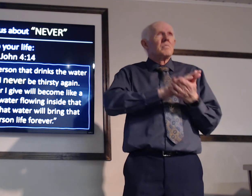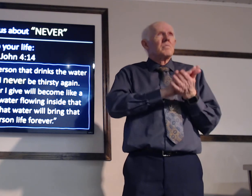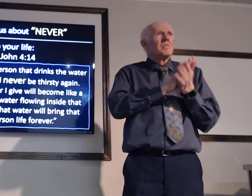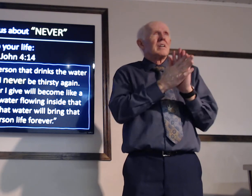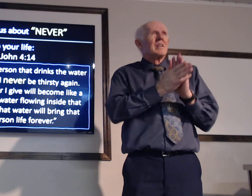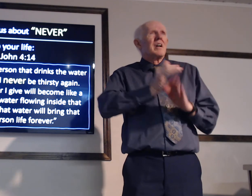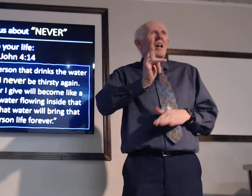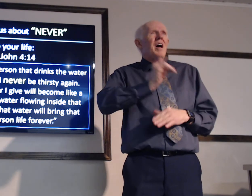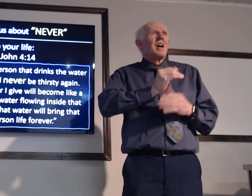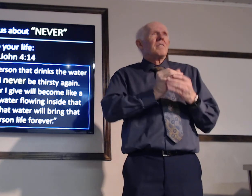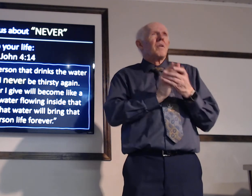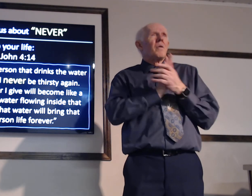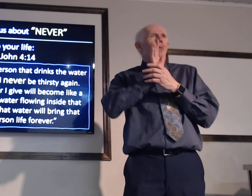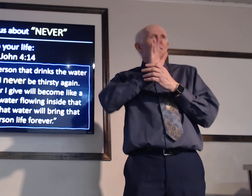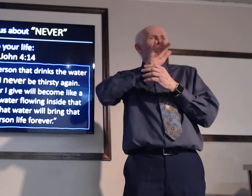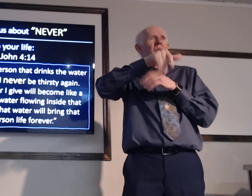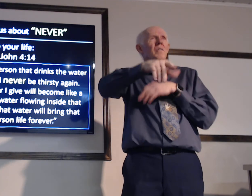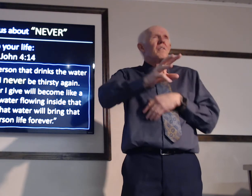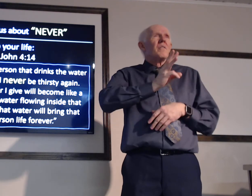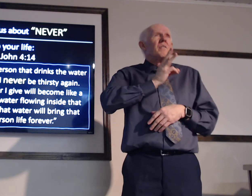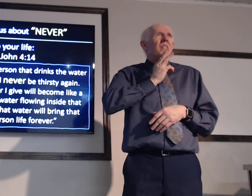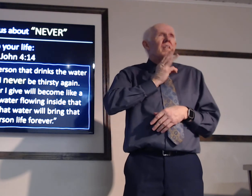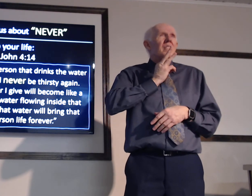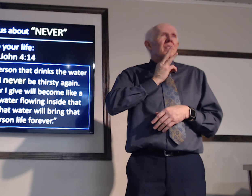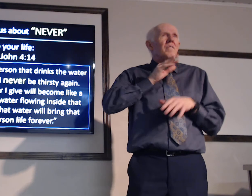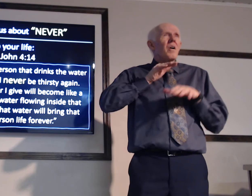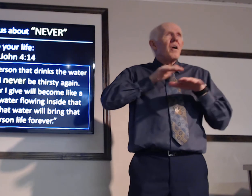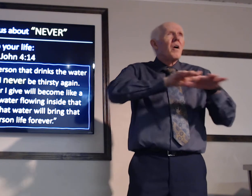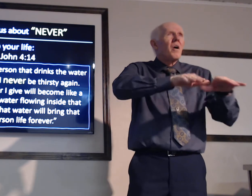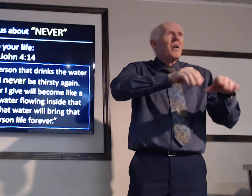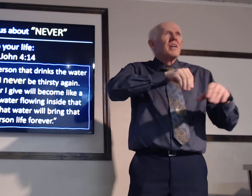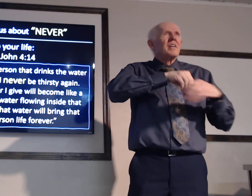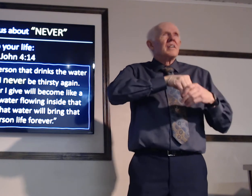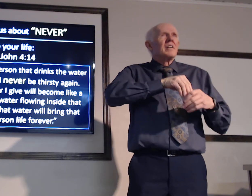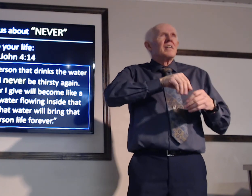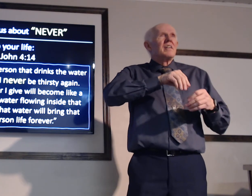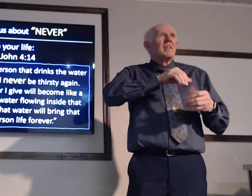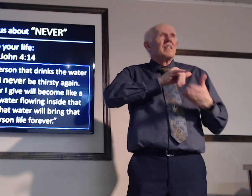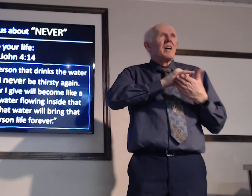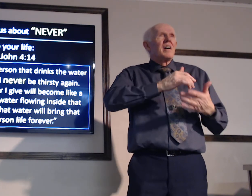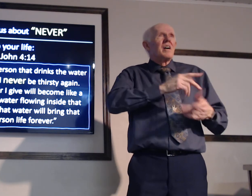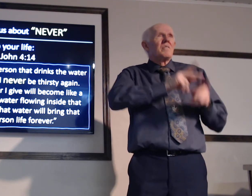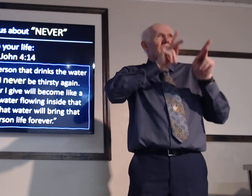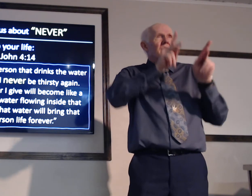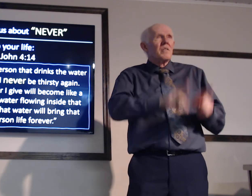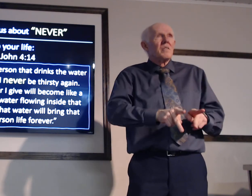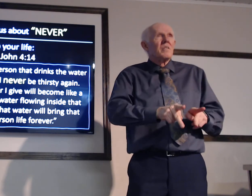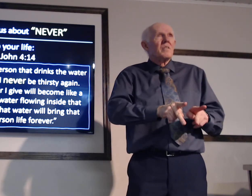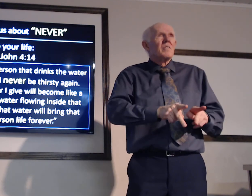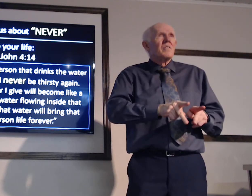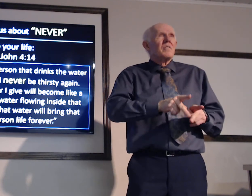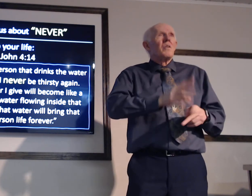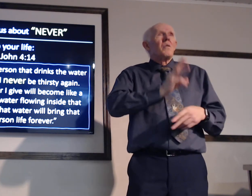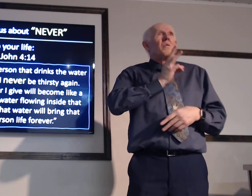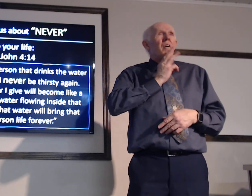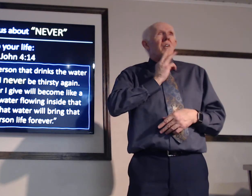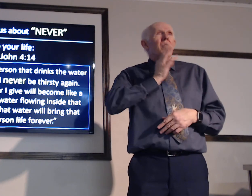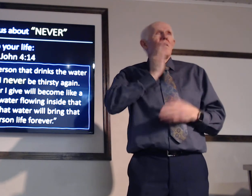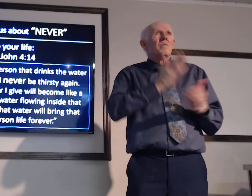will become like a spring of water flowing inside that person. That water